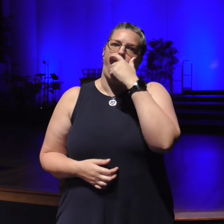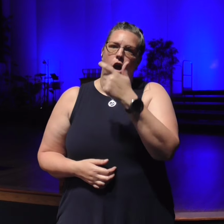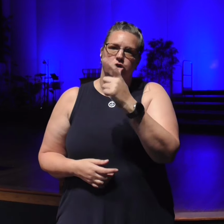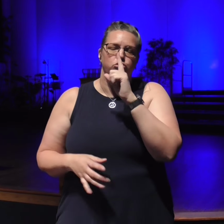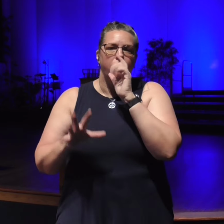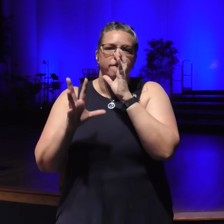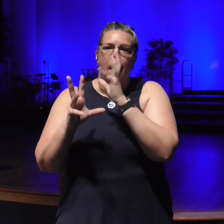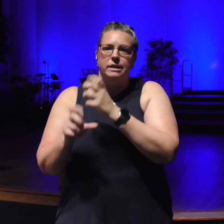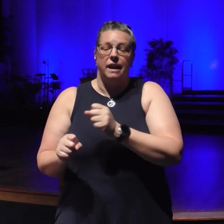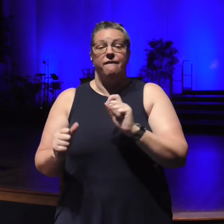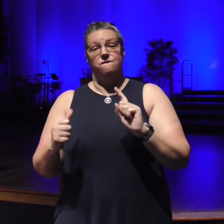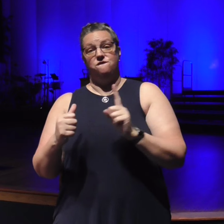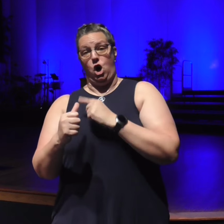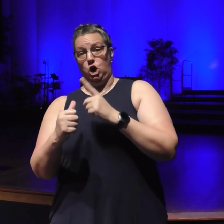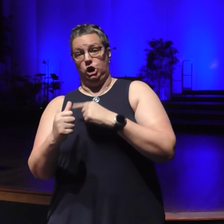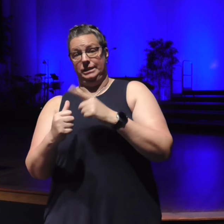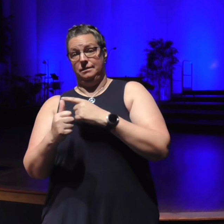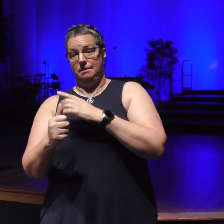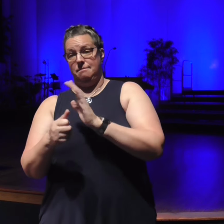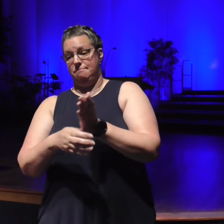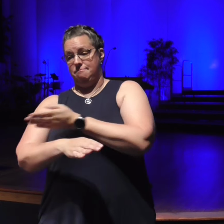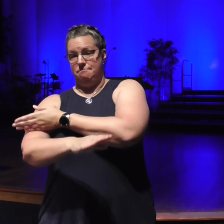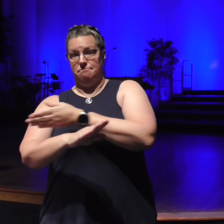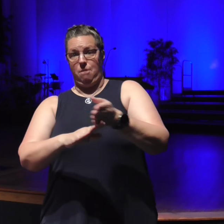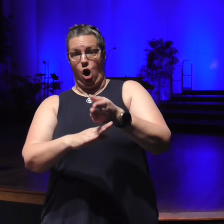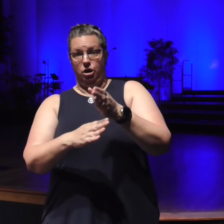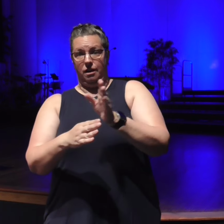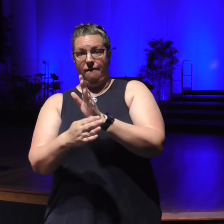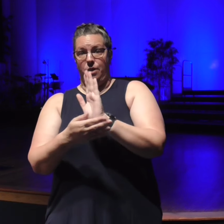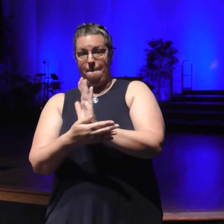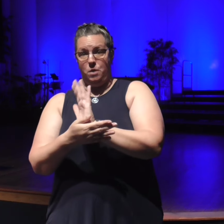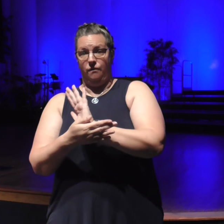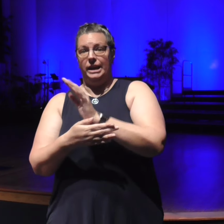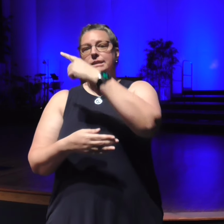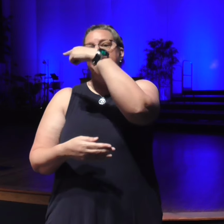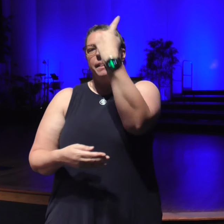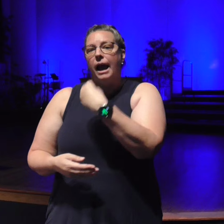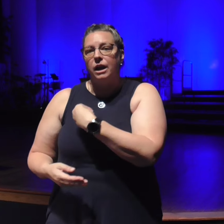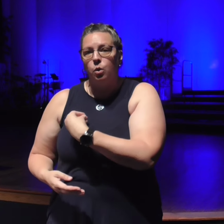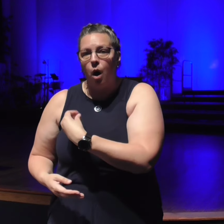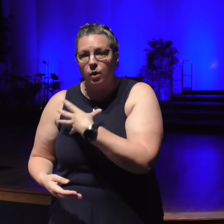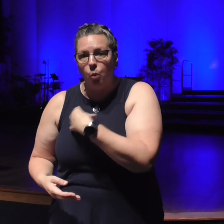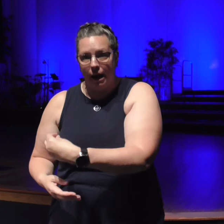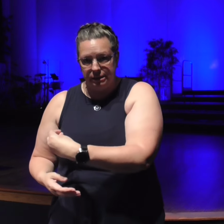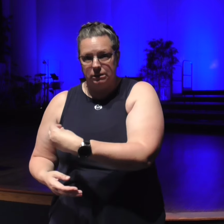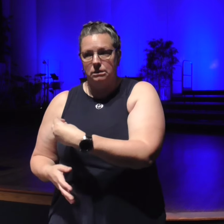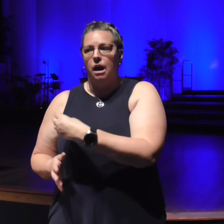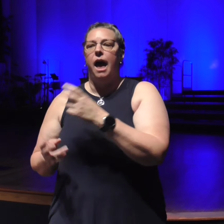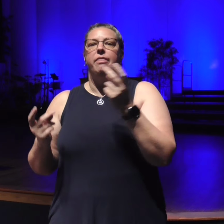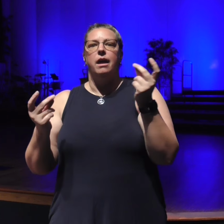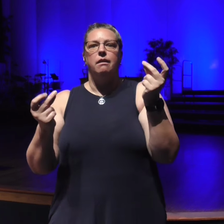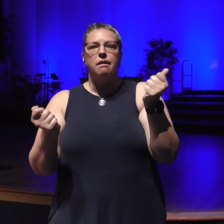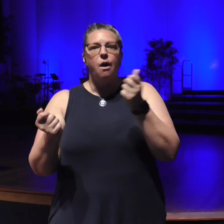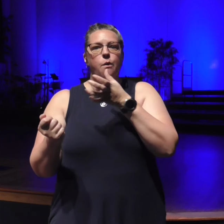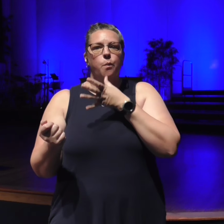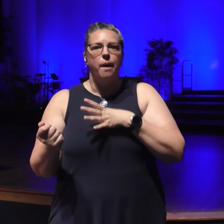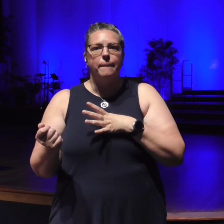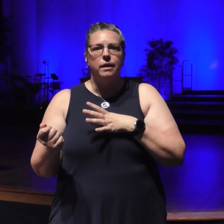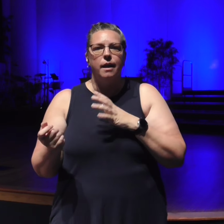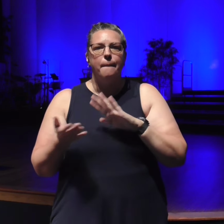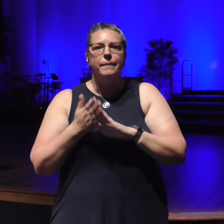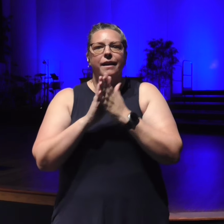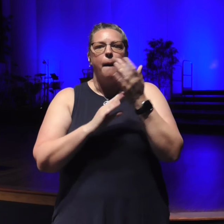fascinating. The first part of the movie is in black and white. And then all of a sudden, the women in the movie get